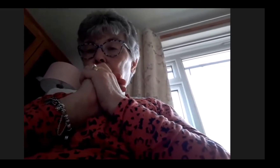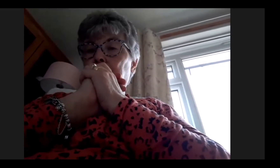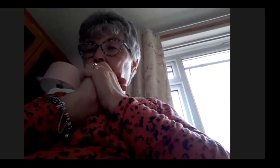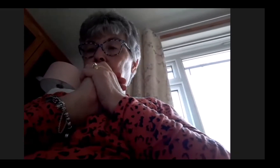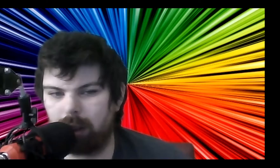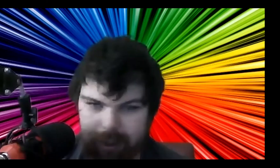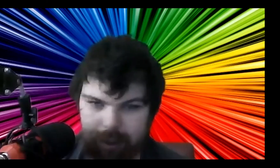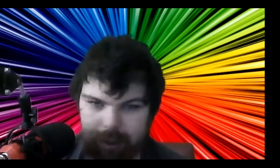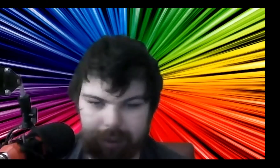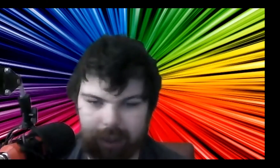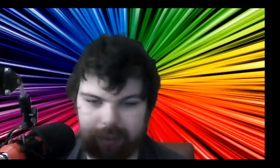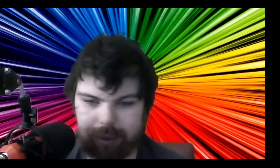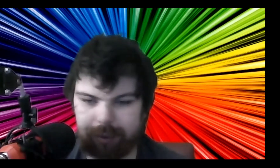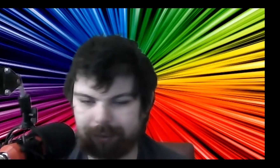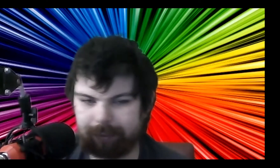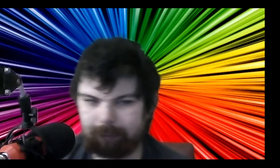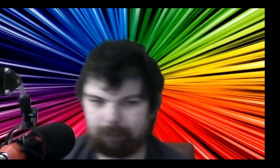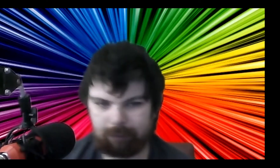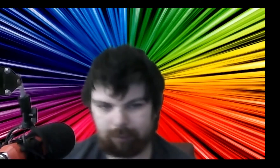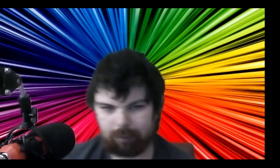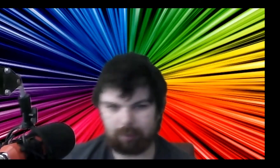say Vicky's. And they'll do the same to you. Yeah.